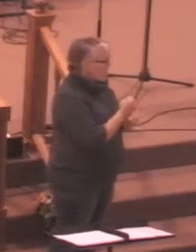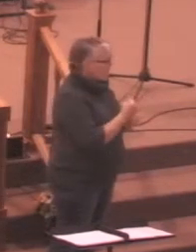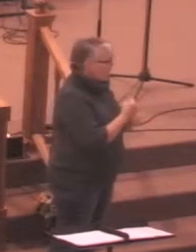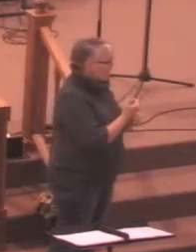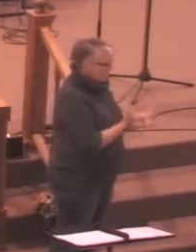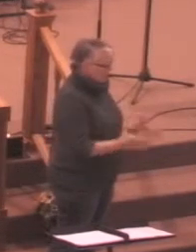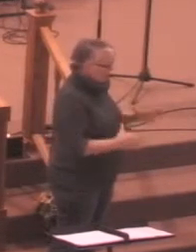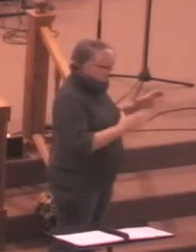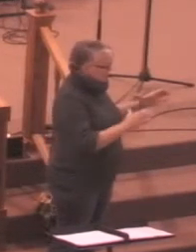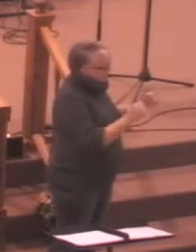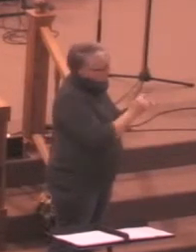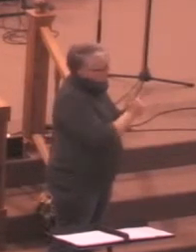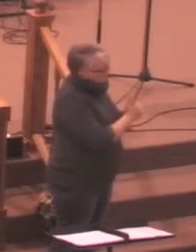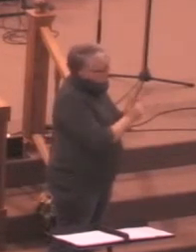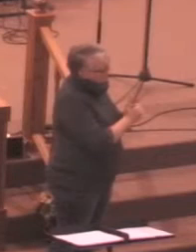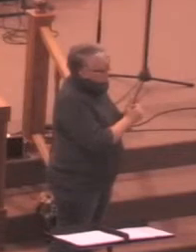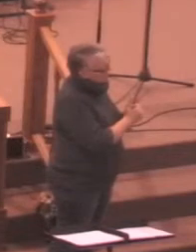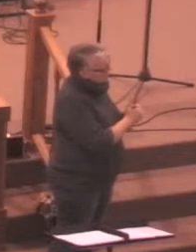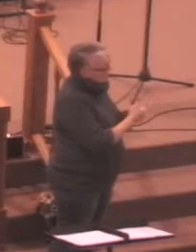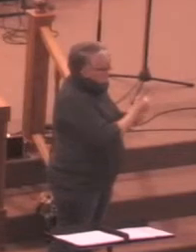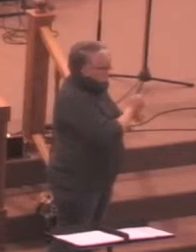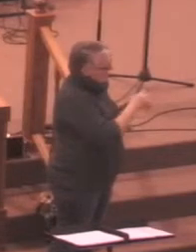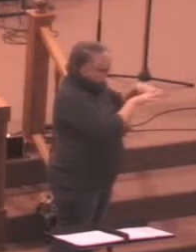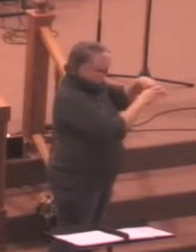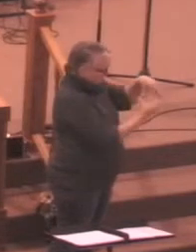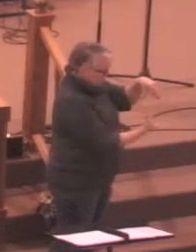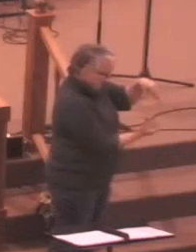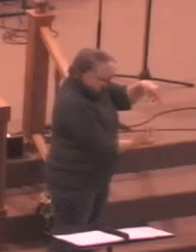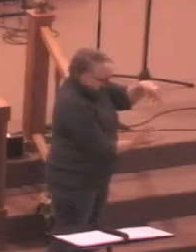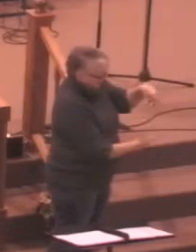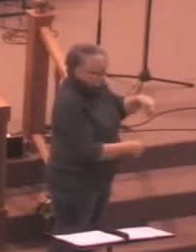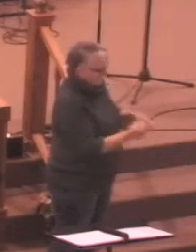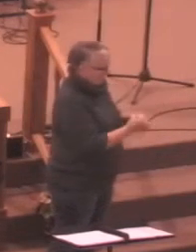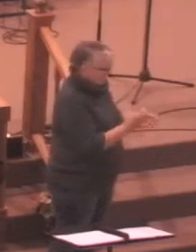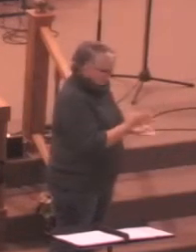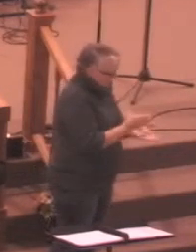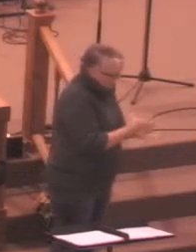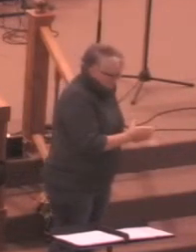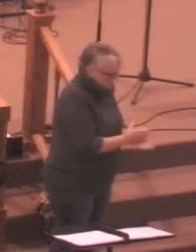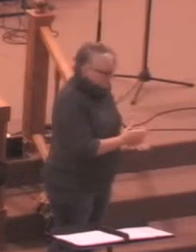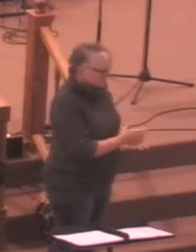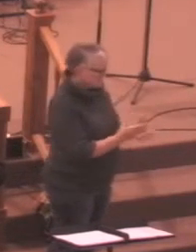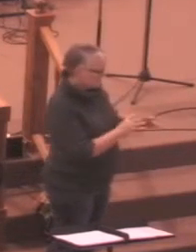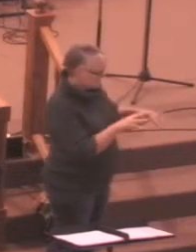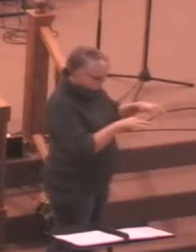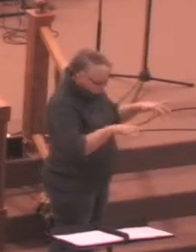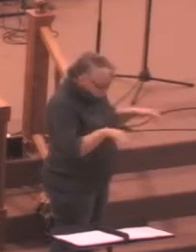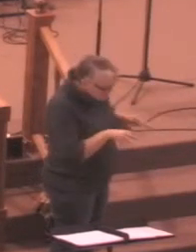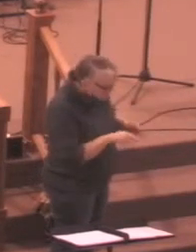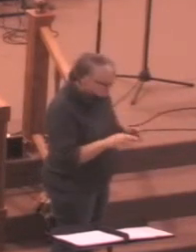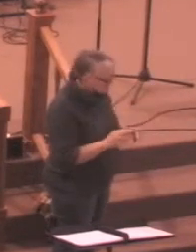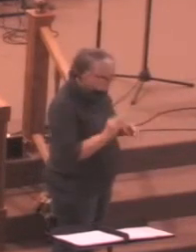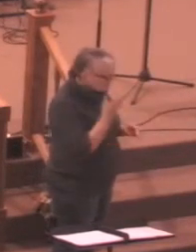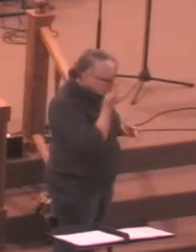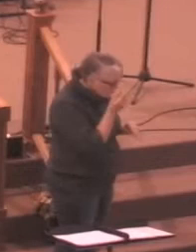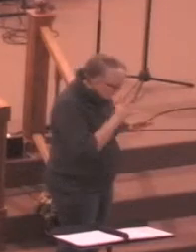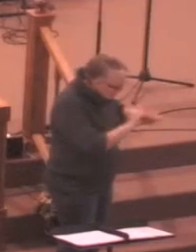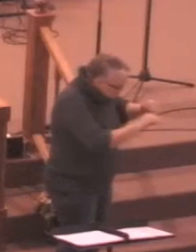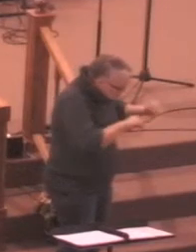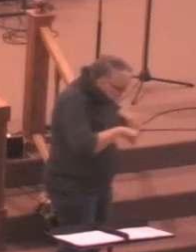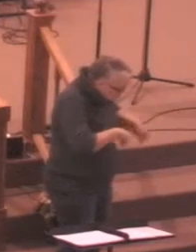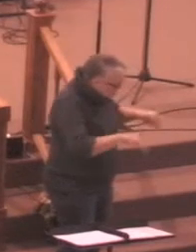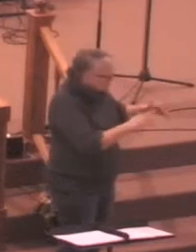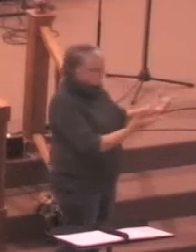with some packages of coffee and a couple coffee mugs and a cute little basket all decorated nice. And if